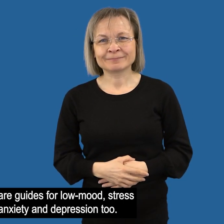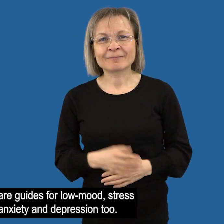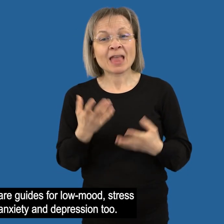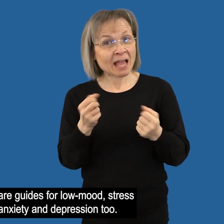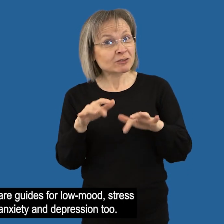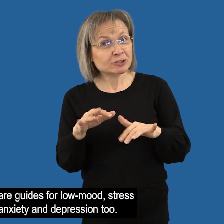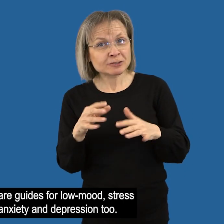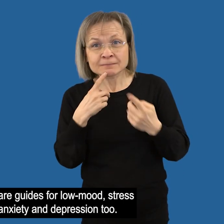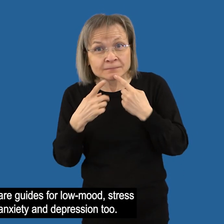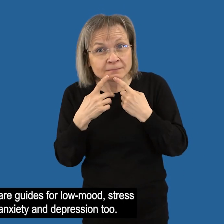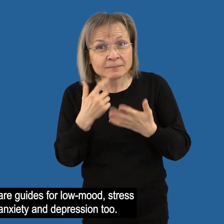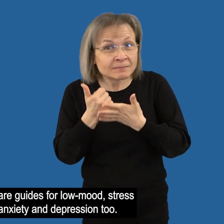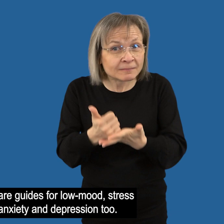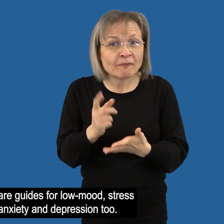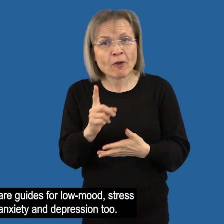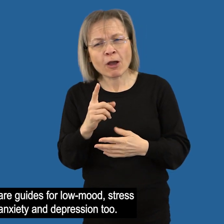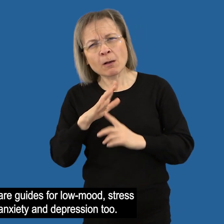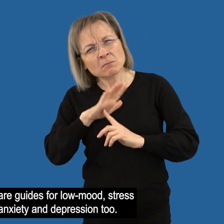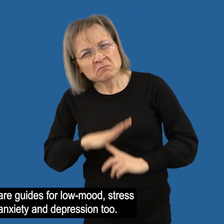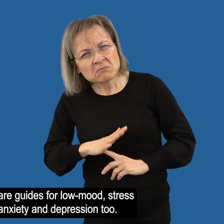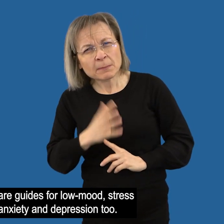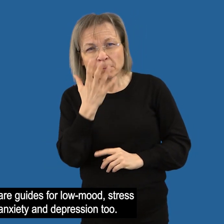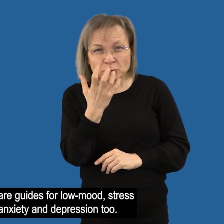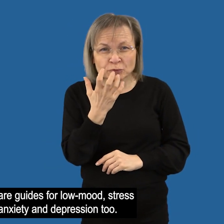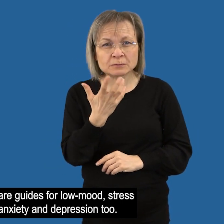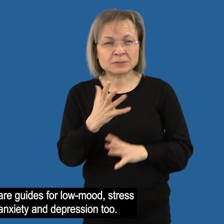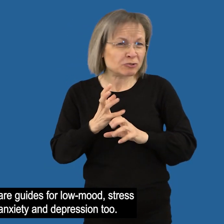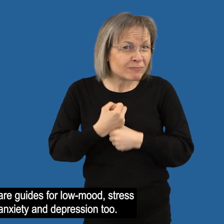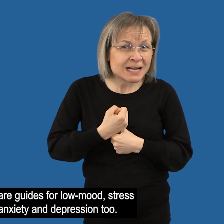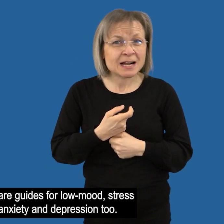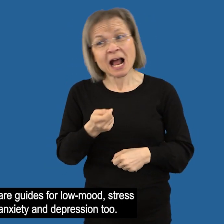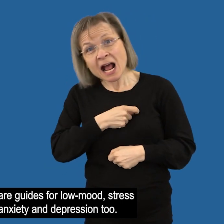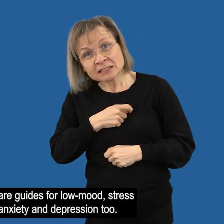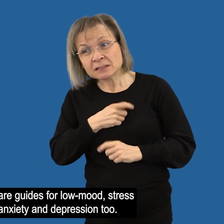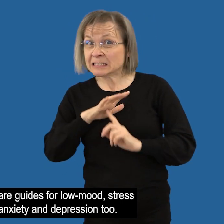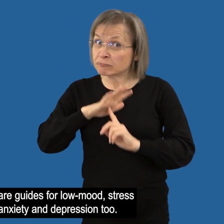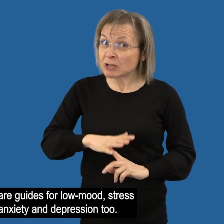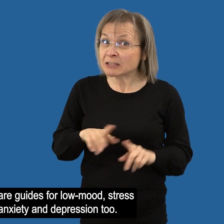There are guides for low mood, stress, or anxiety and depression too.